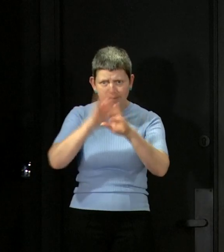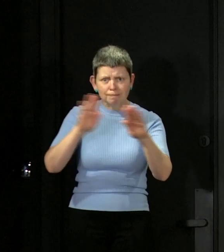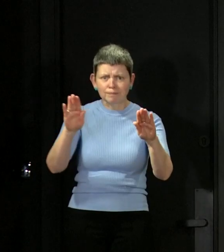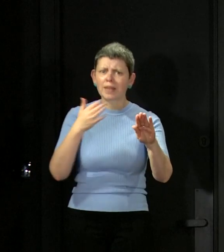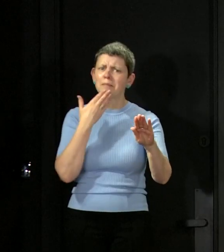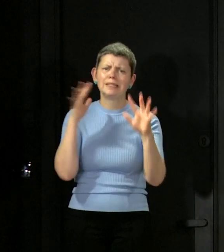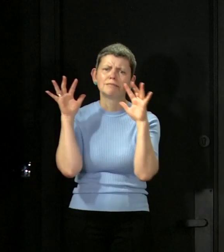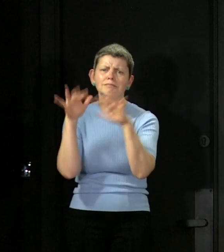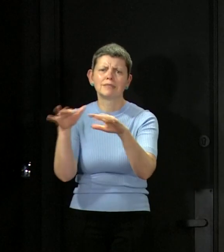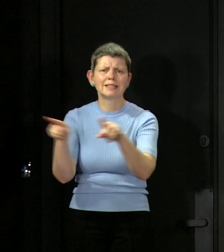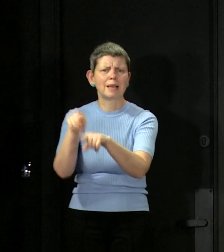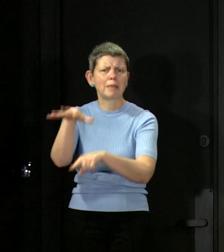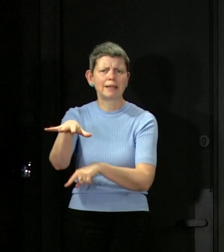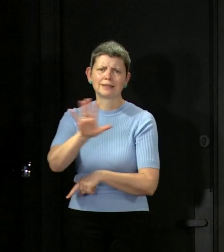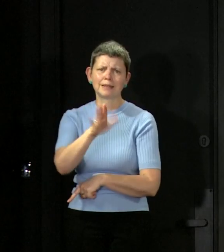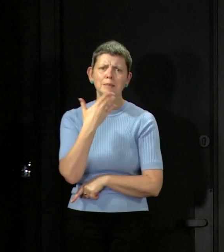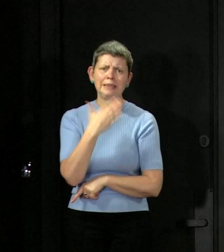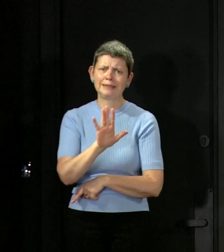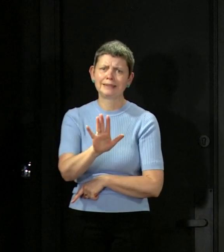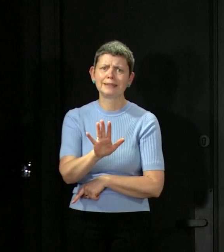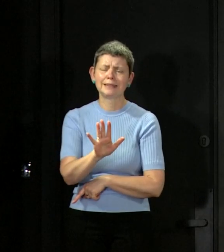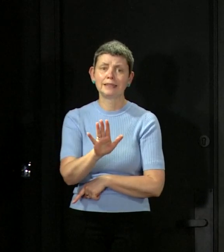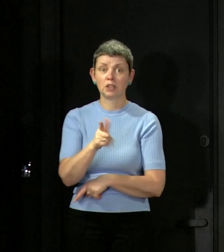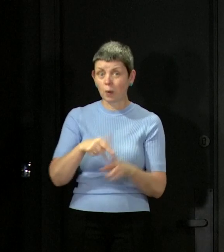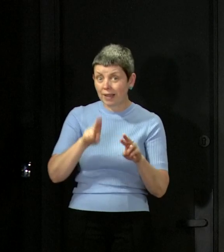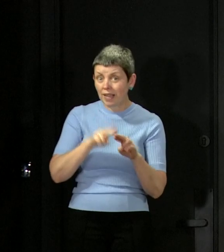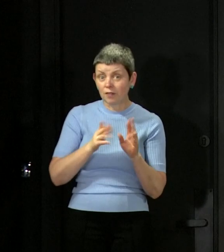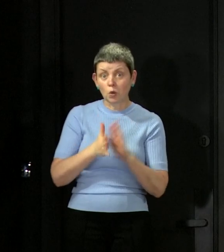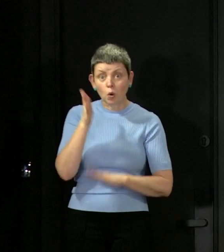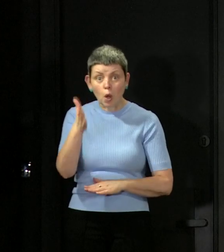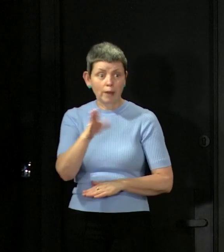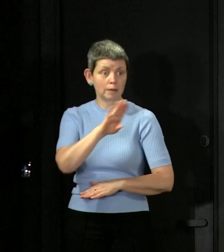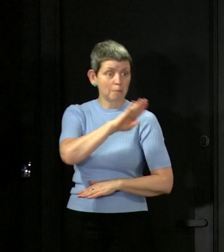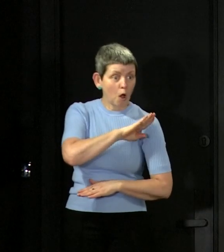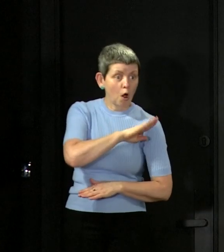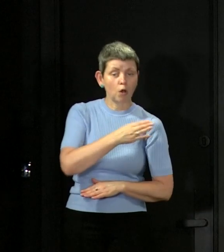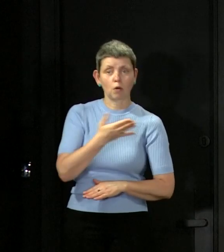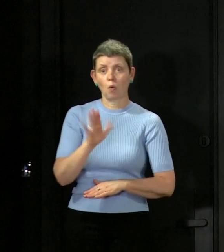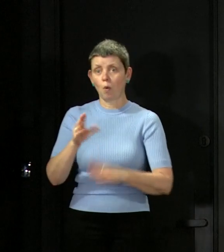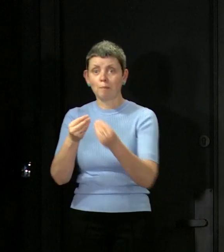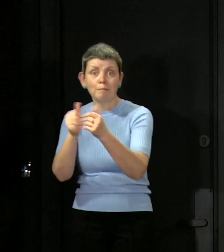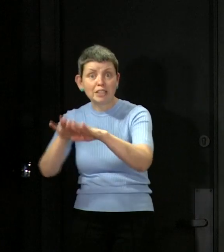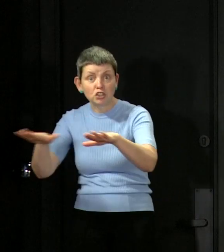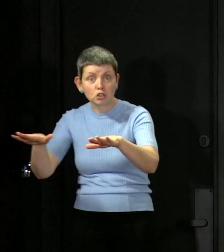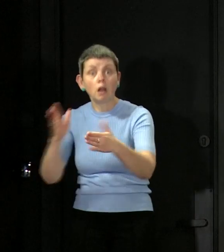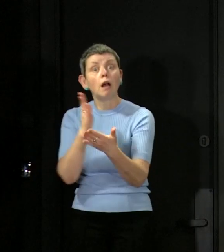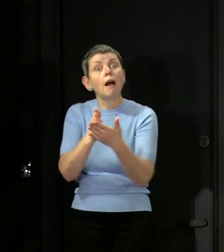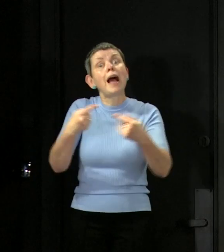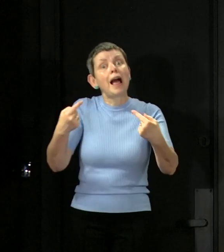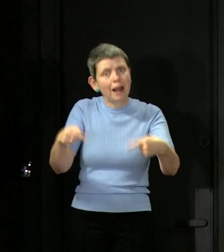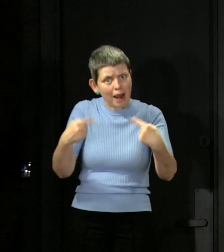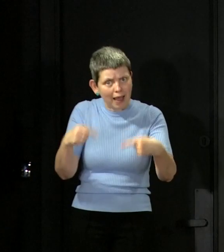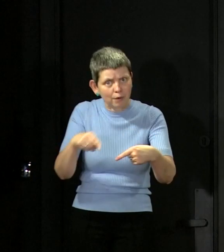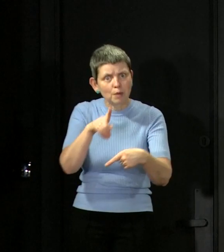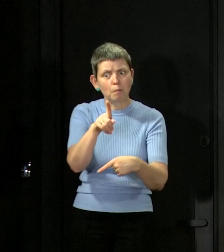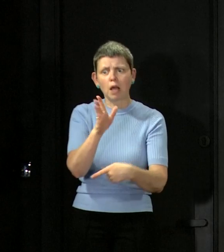arise. And so again, I would say if you are going to a park or a beach, which you are allowed to do, but if you get there